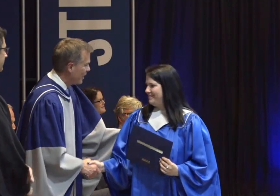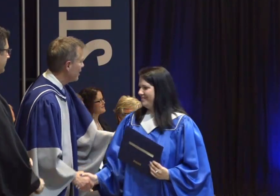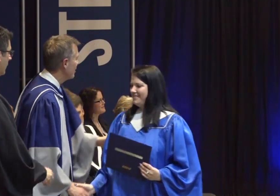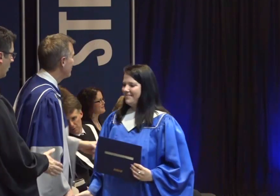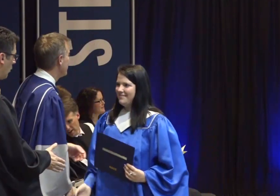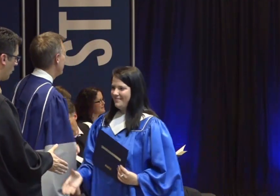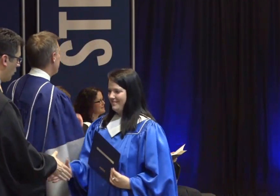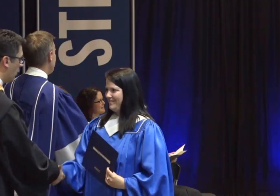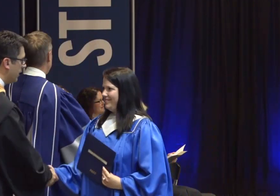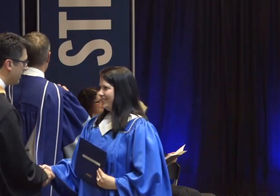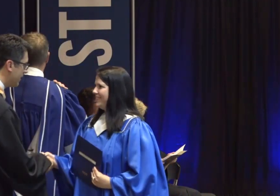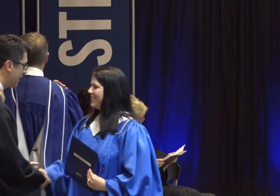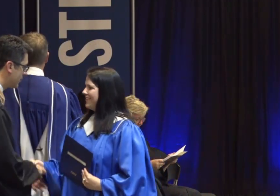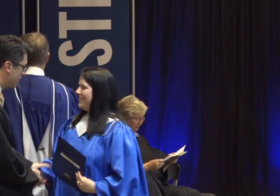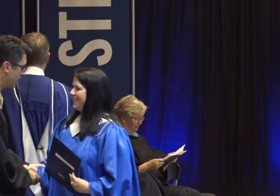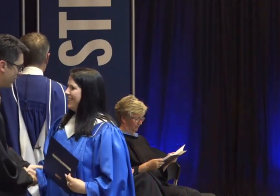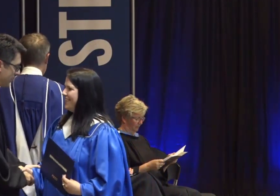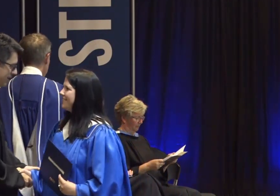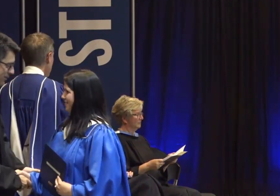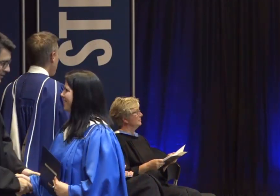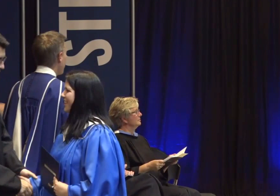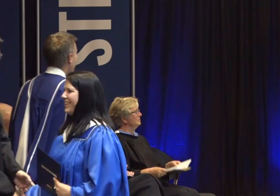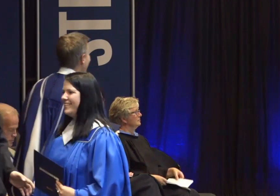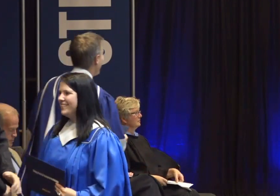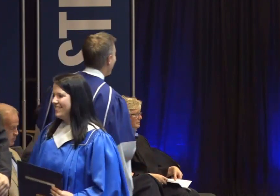Jessica Jasmine Lonis.